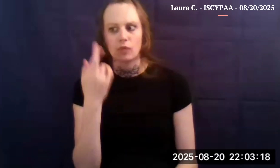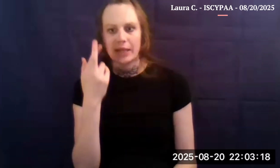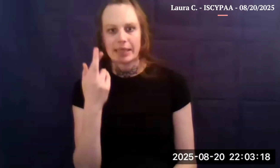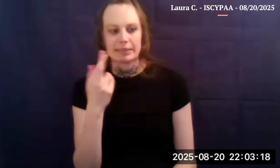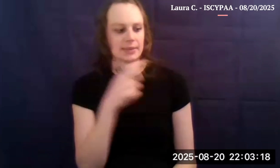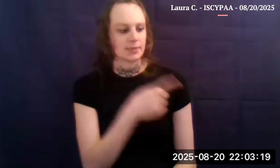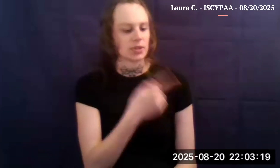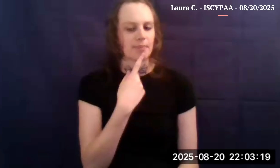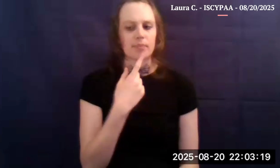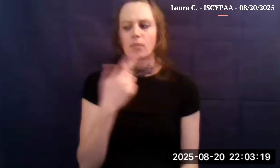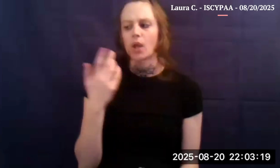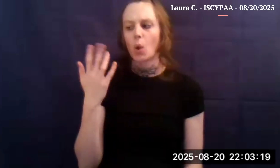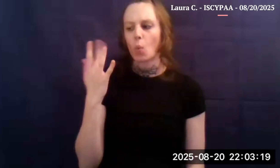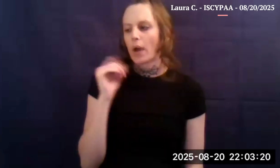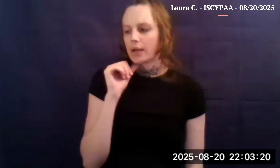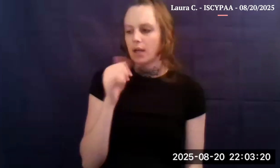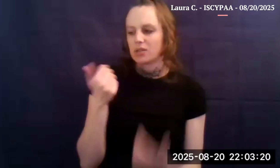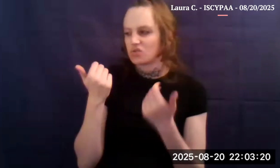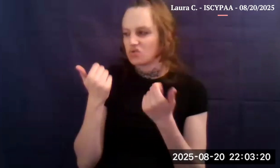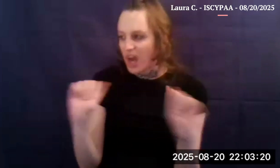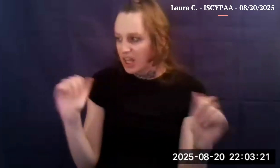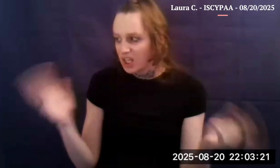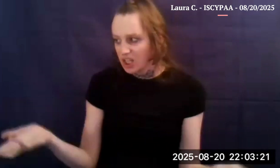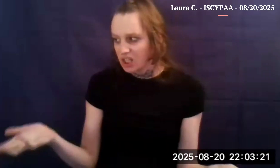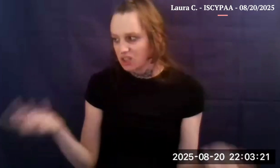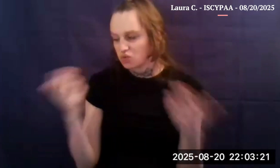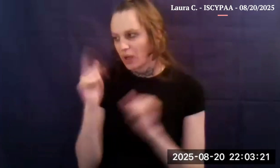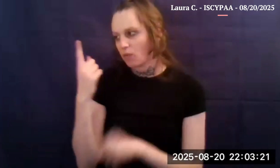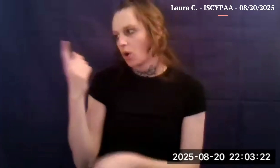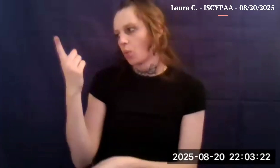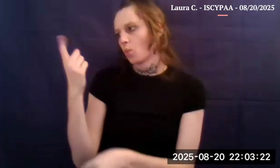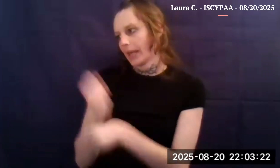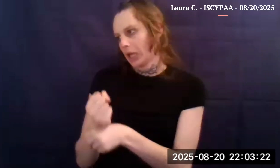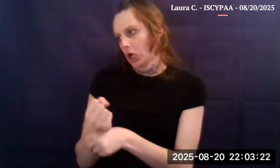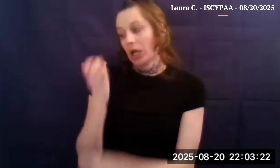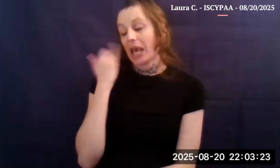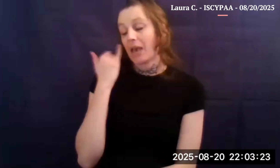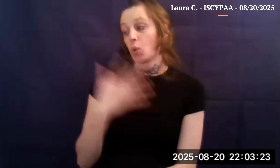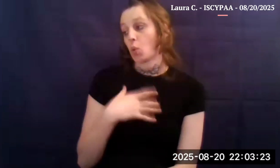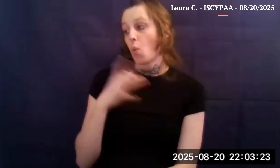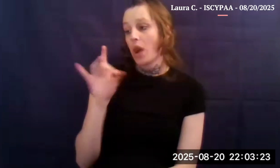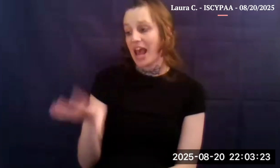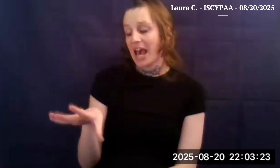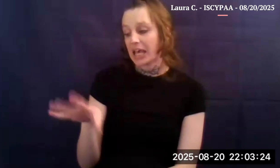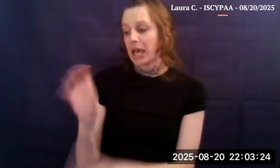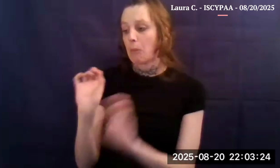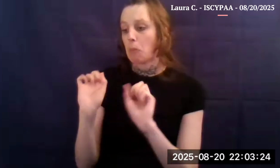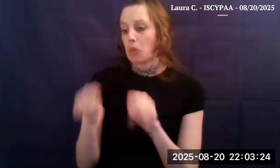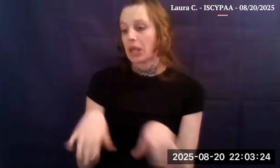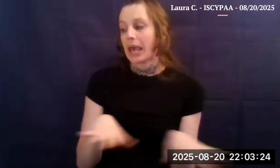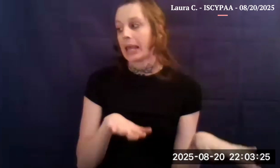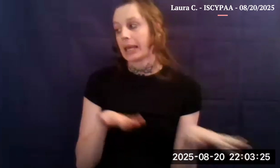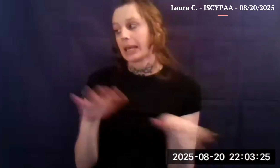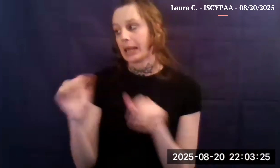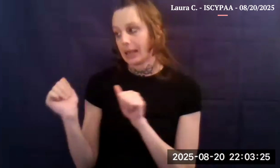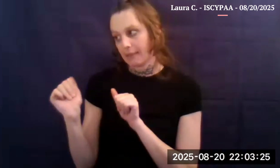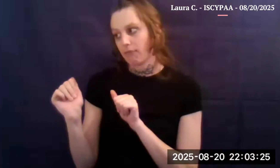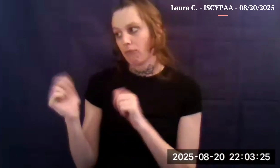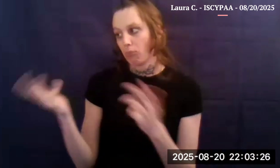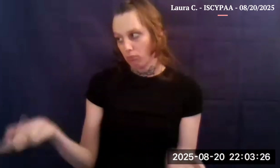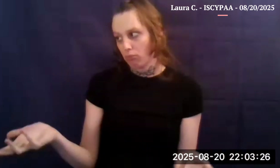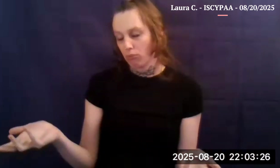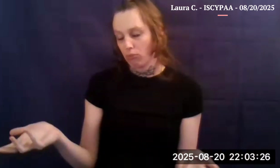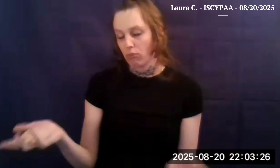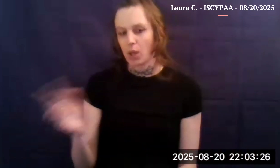why don't you give it a shot? Like try it out for a year. If you don't like it, you can always go back,